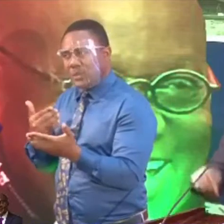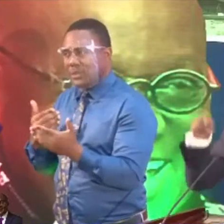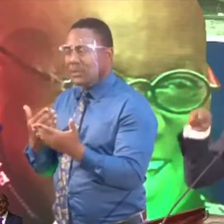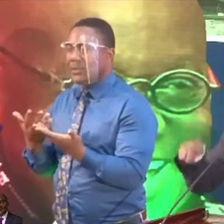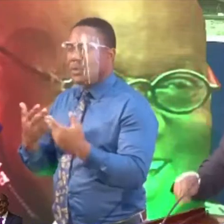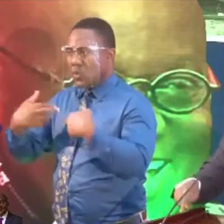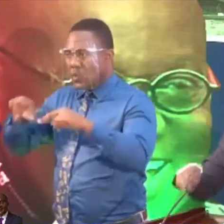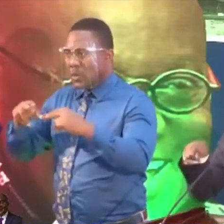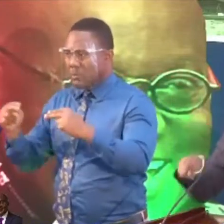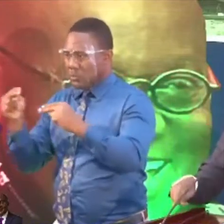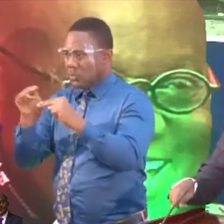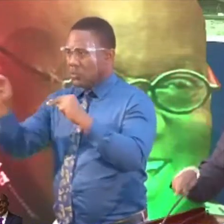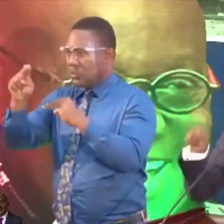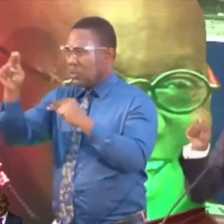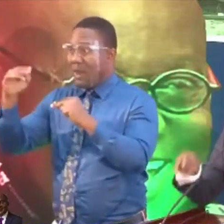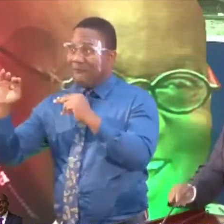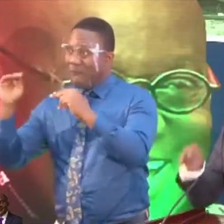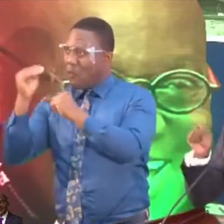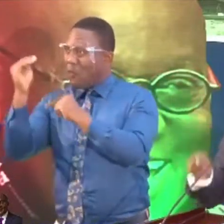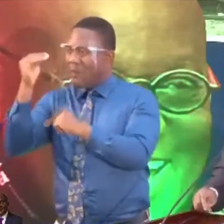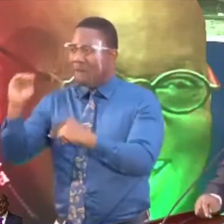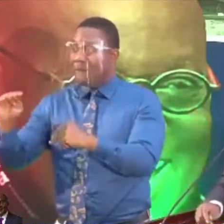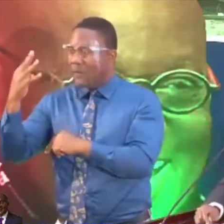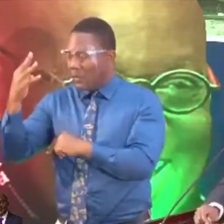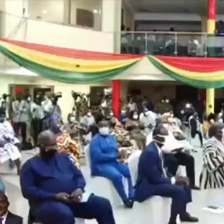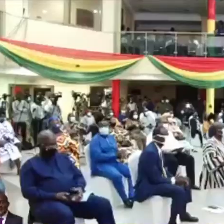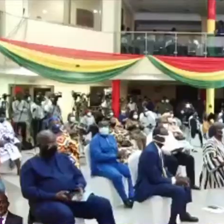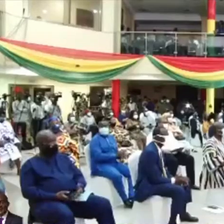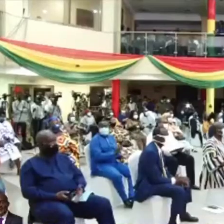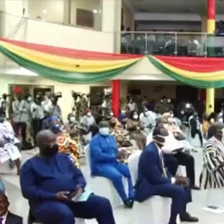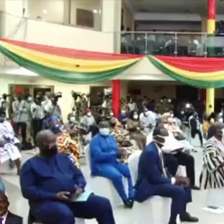interchange for the same amount of money.